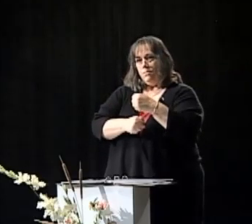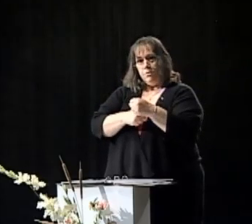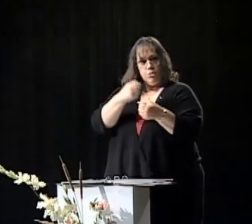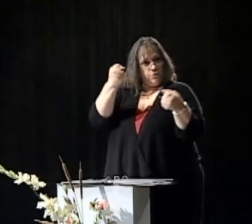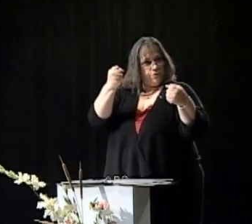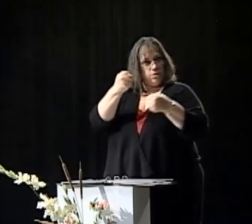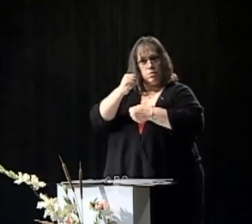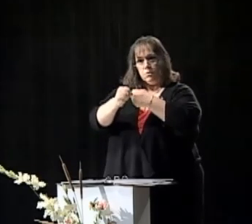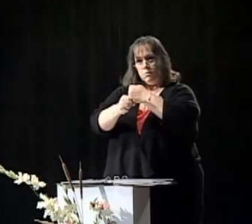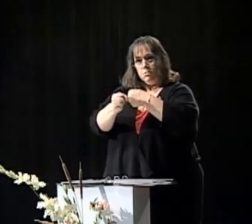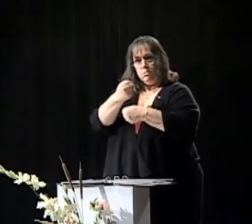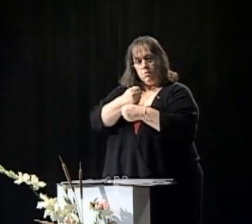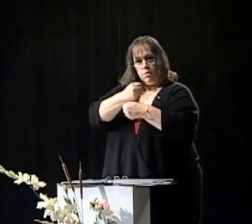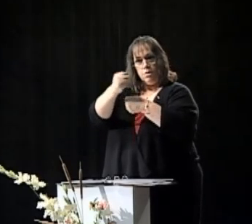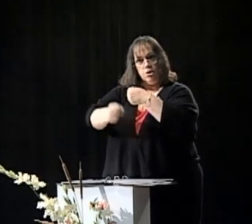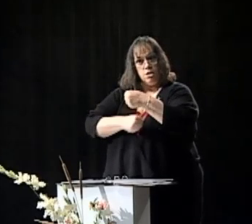2 fists is a year.